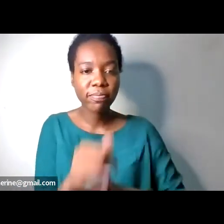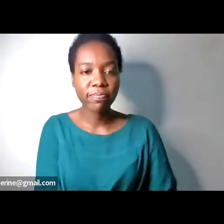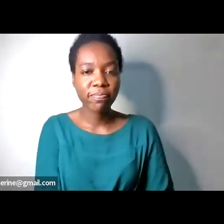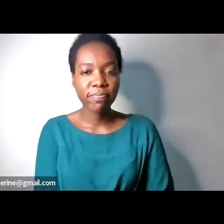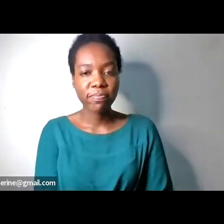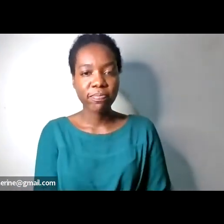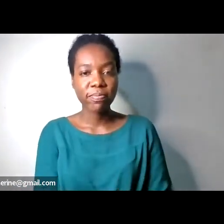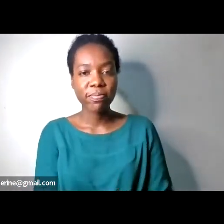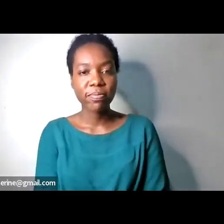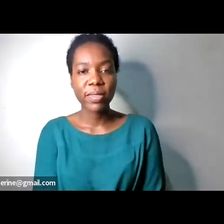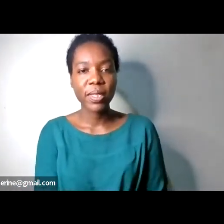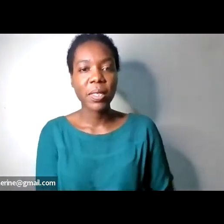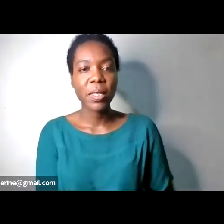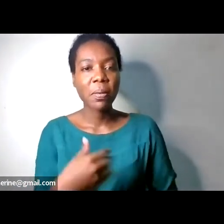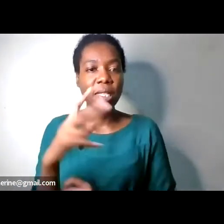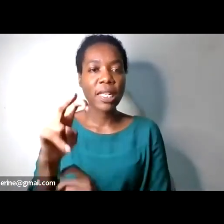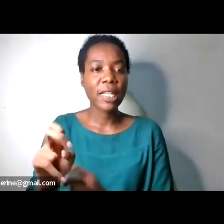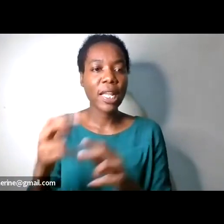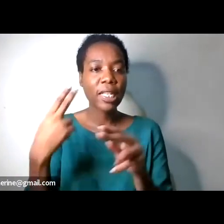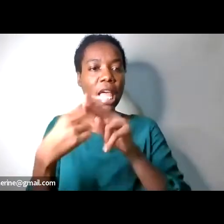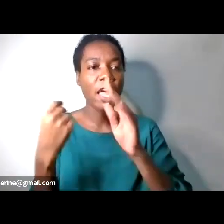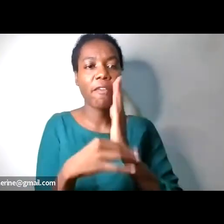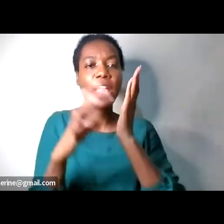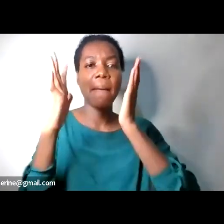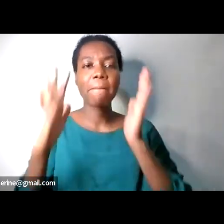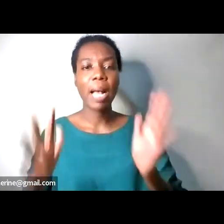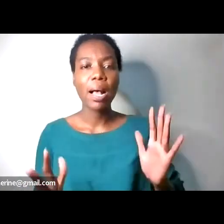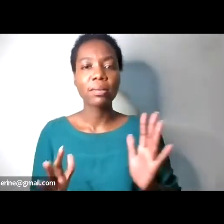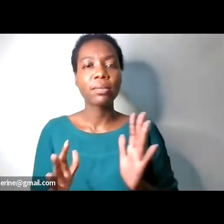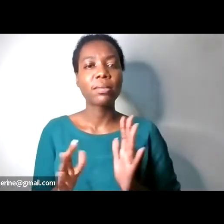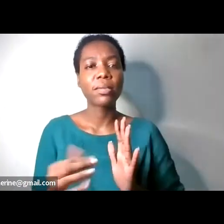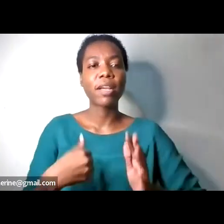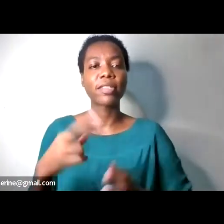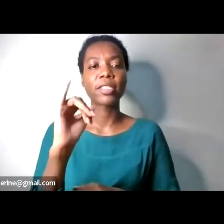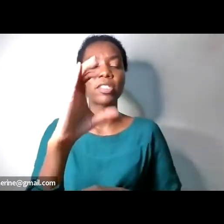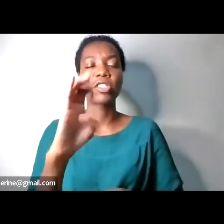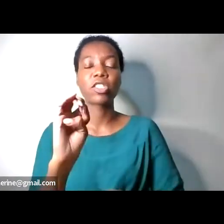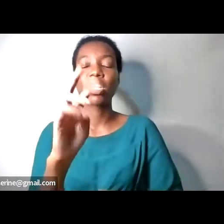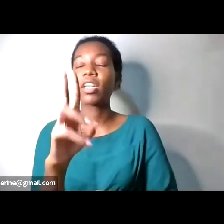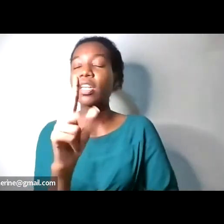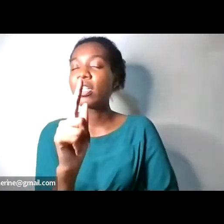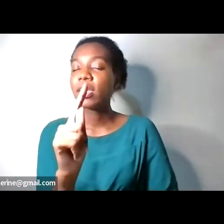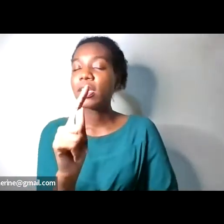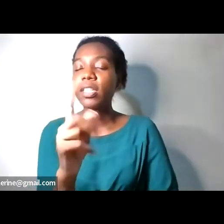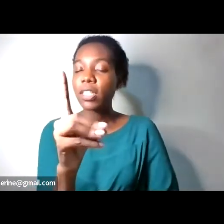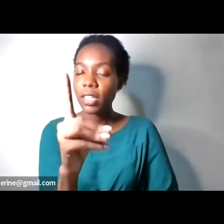I'm just looking for familiar names. Richard, Dr. Minor. I see you